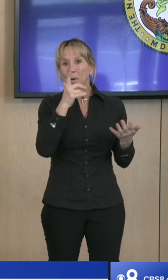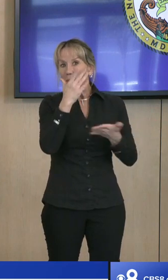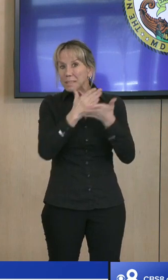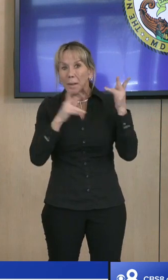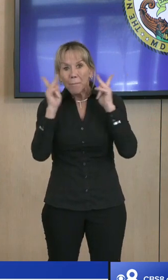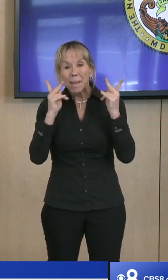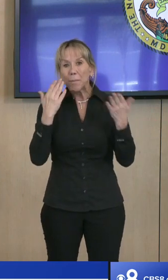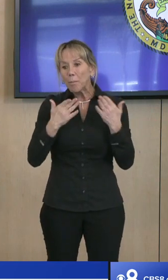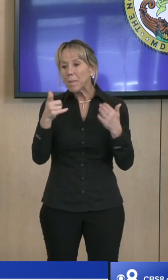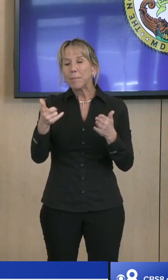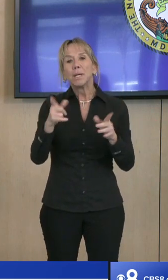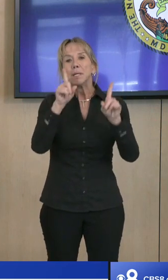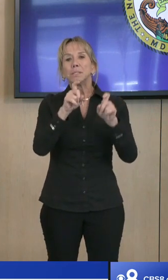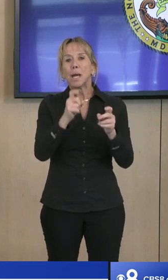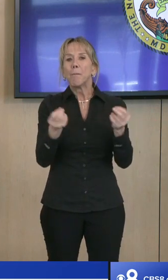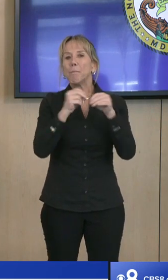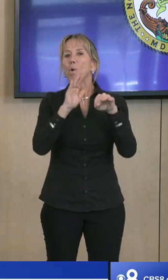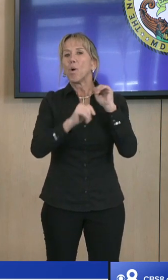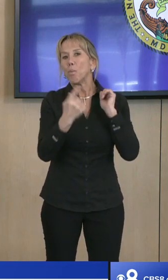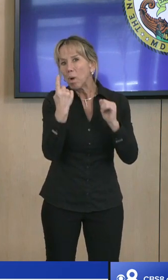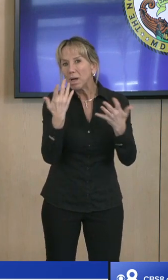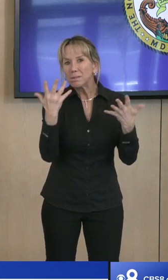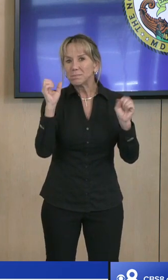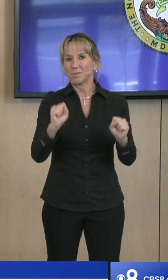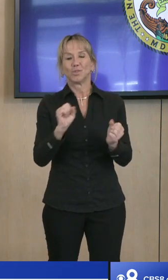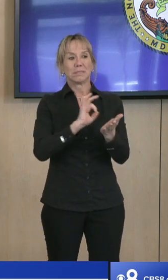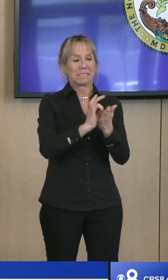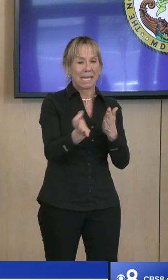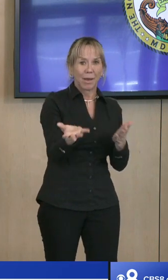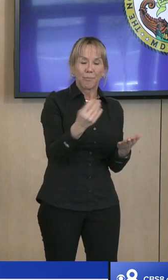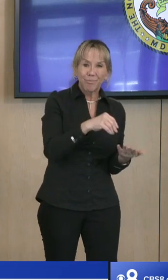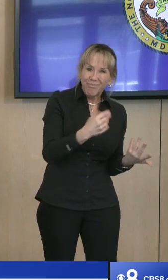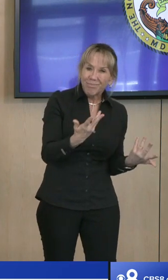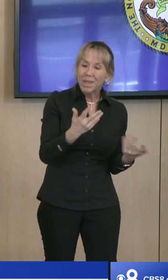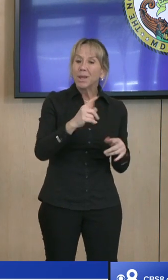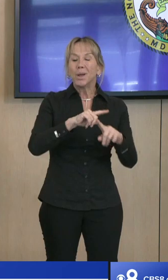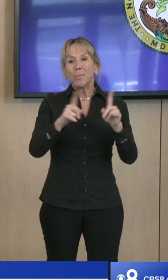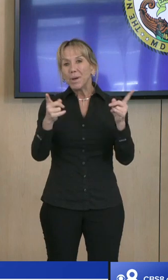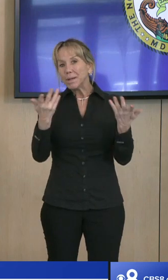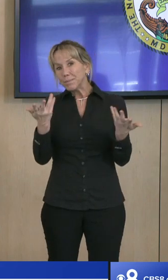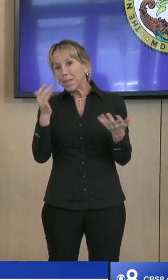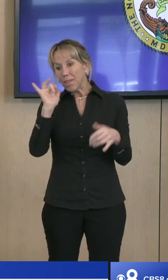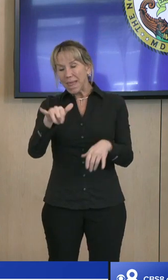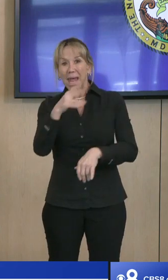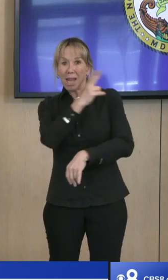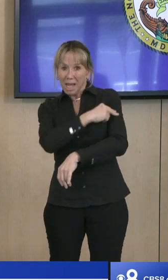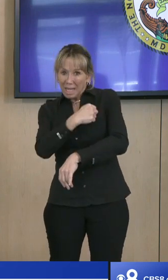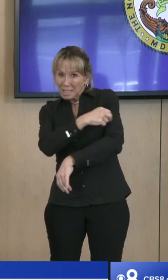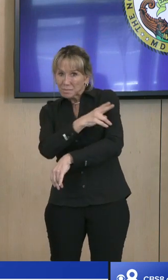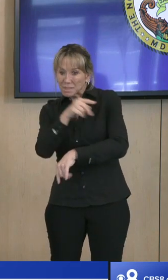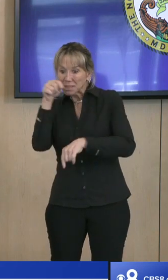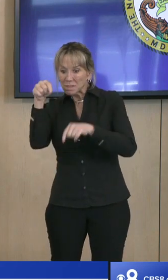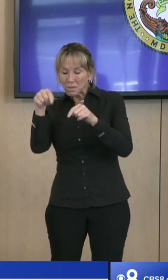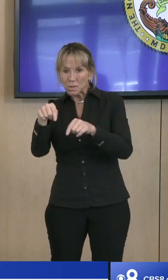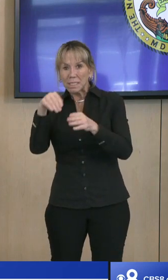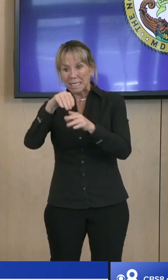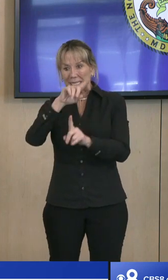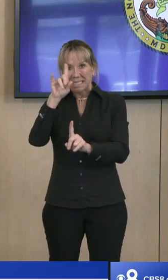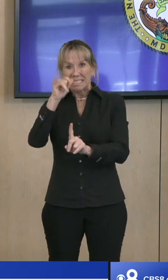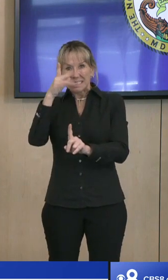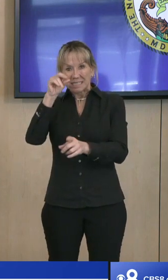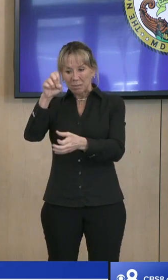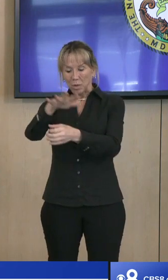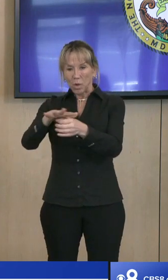might be a factor, but it is true that the hospitals in that specific zip code, if they see individuals and don't